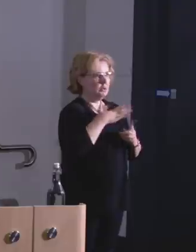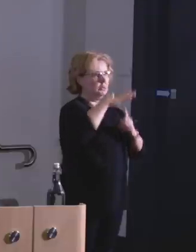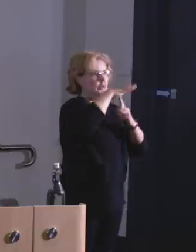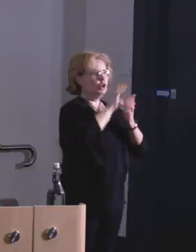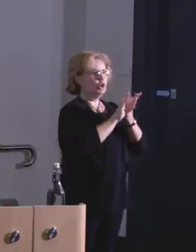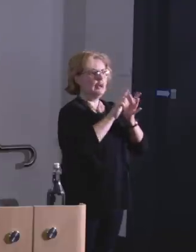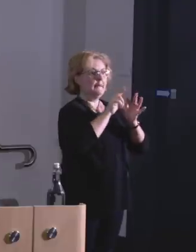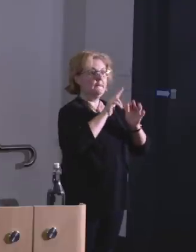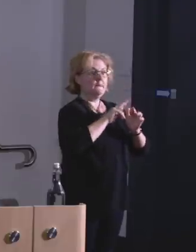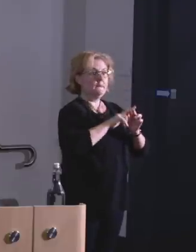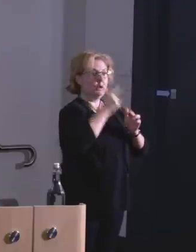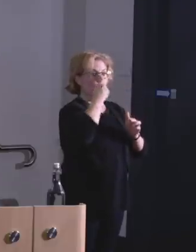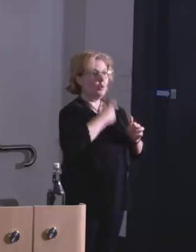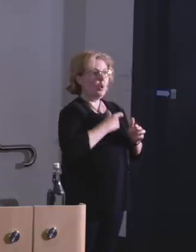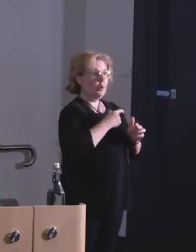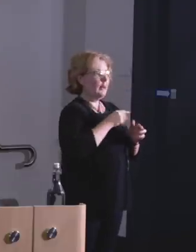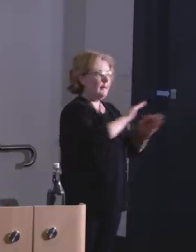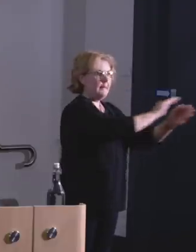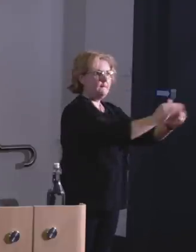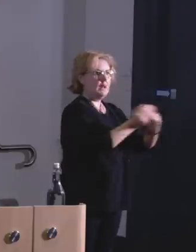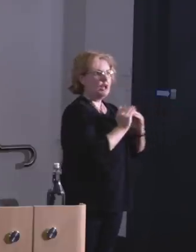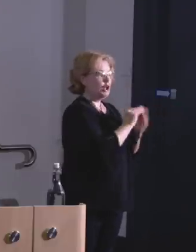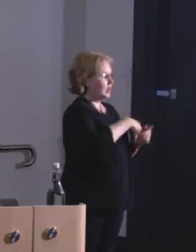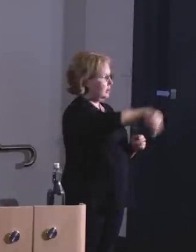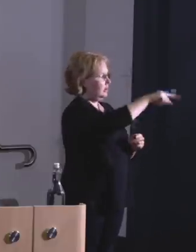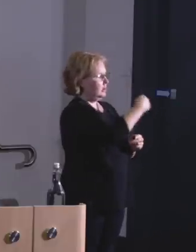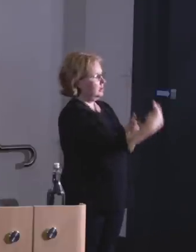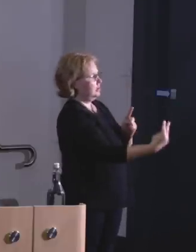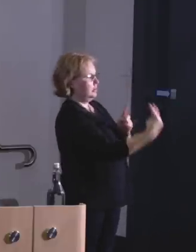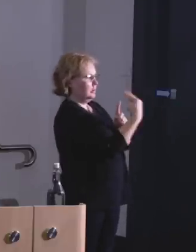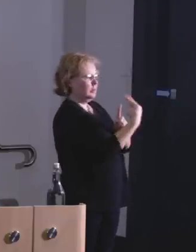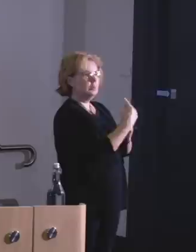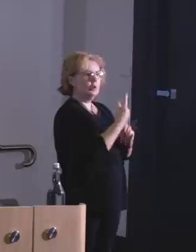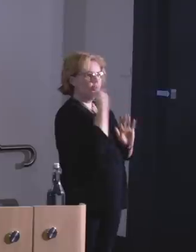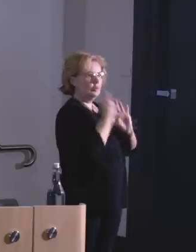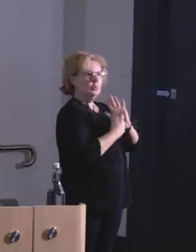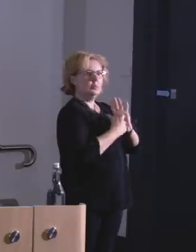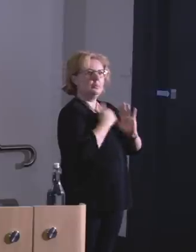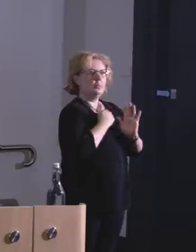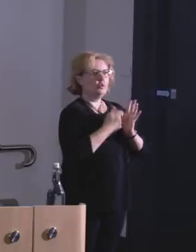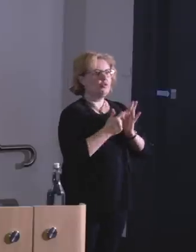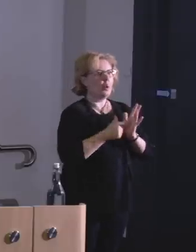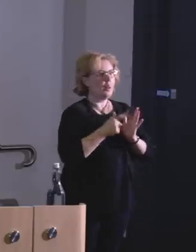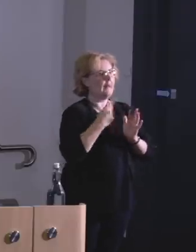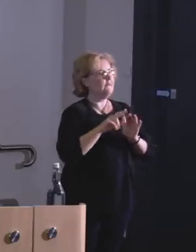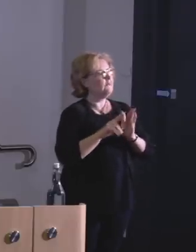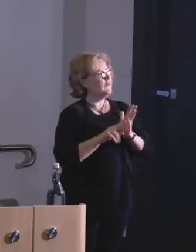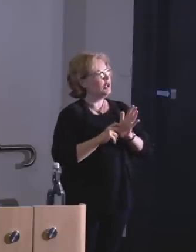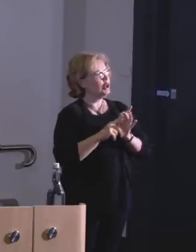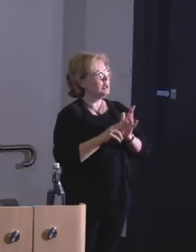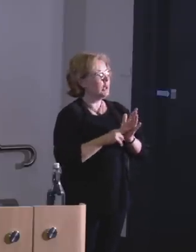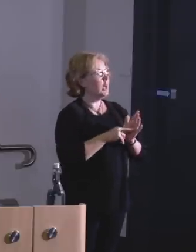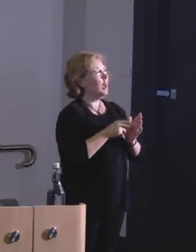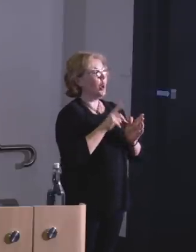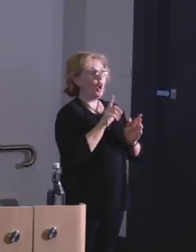But they recognize it as a role and function that interacts with other people that equally have roles and